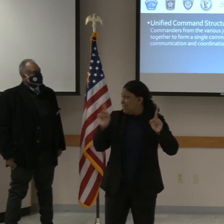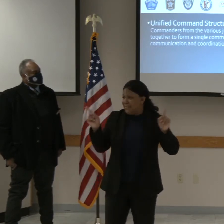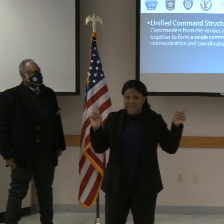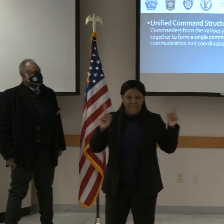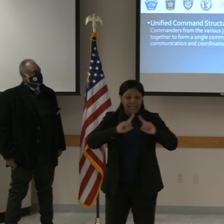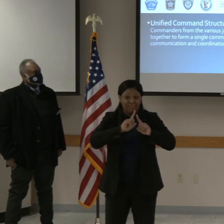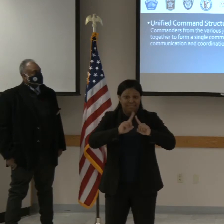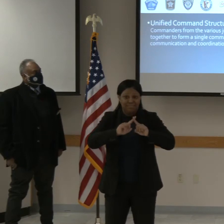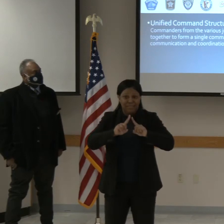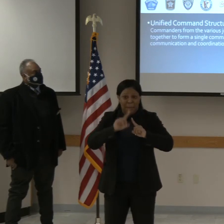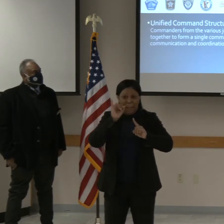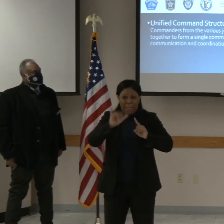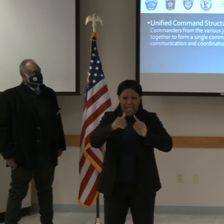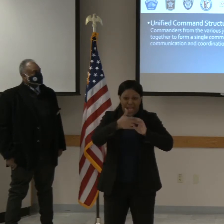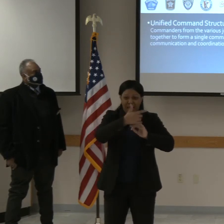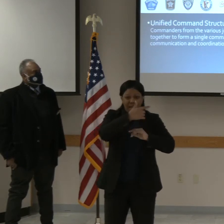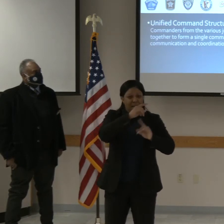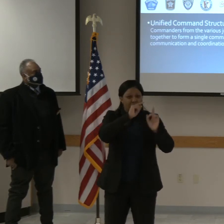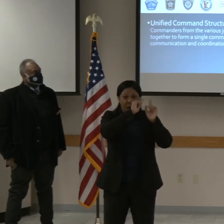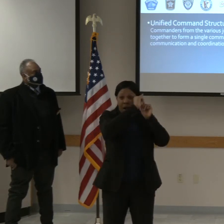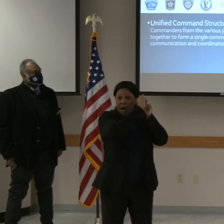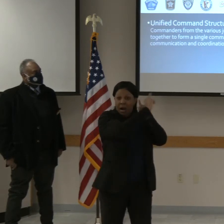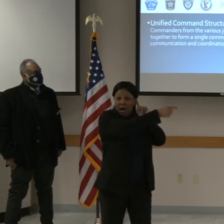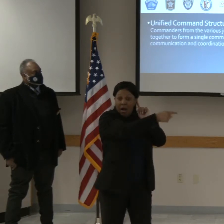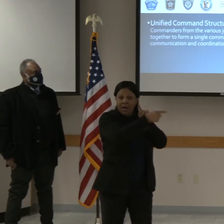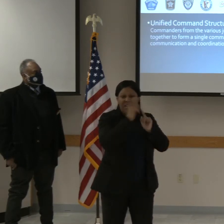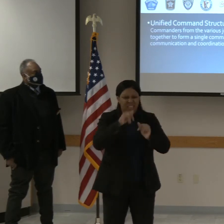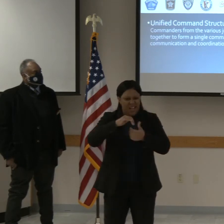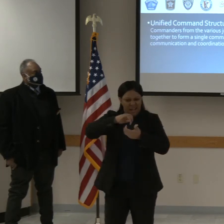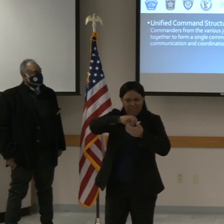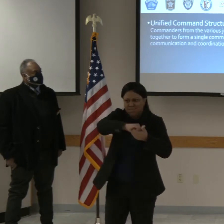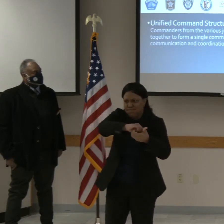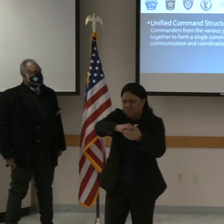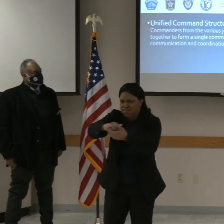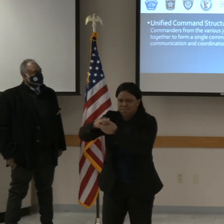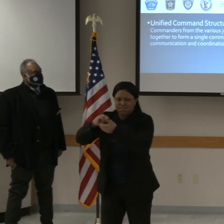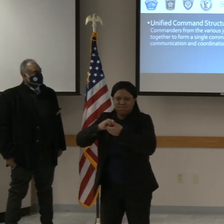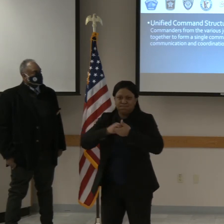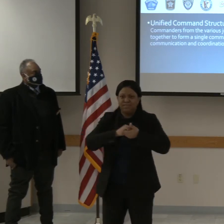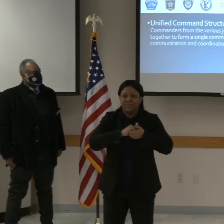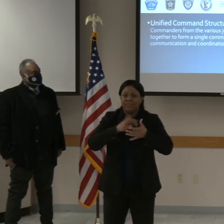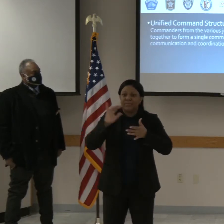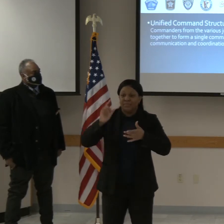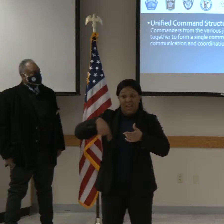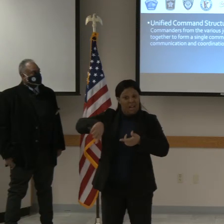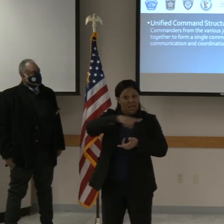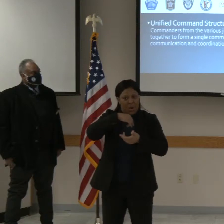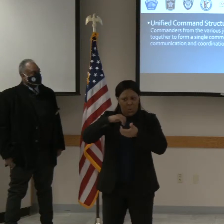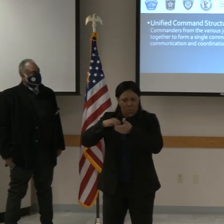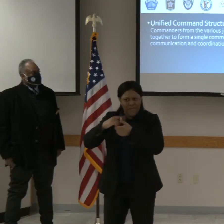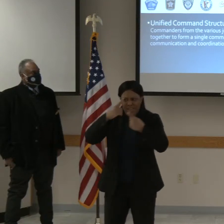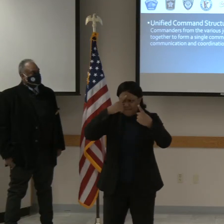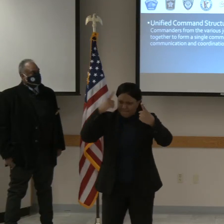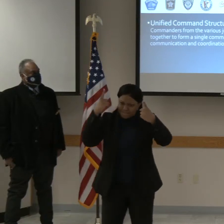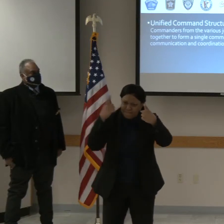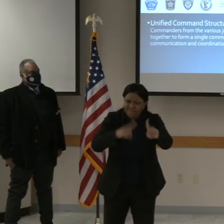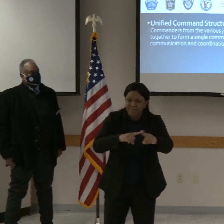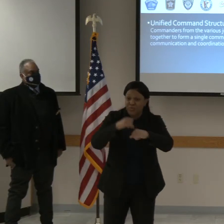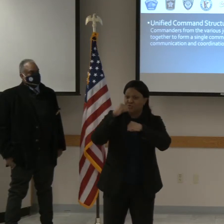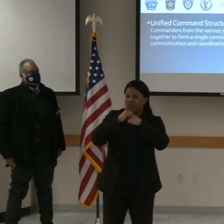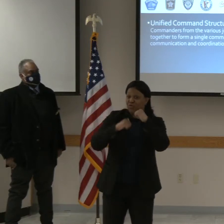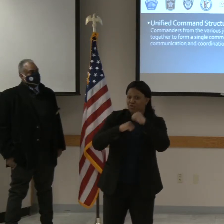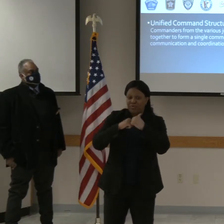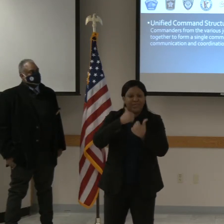primary jurisdiction still has the responsibility for what occurs within that jurisdiction, but it also means that multiple voices are around